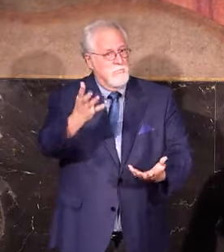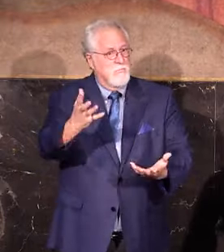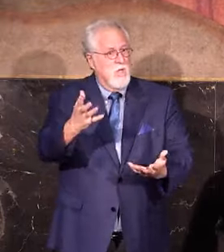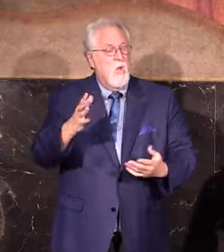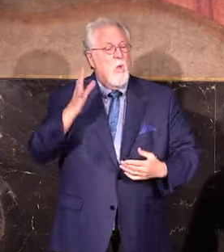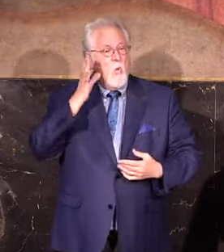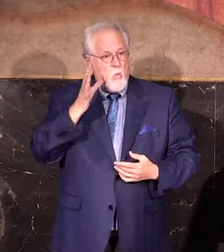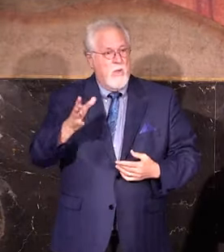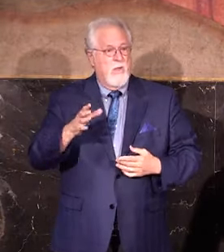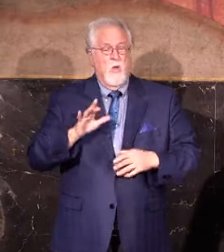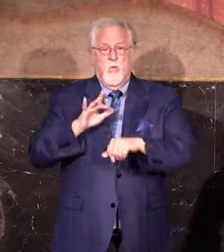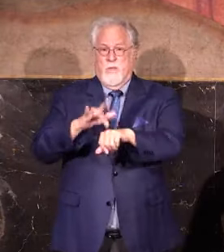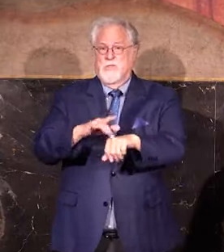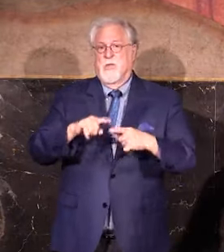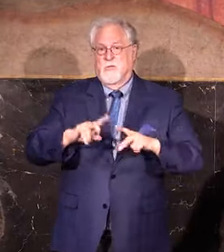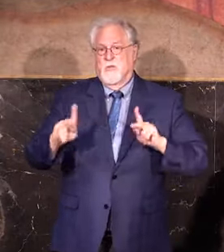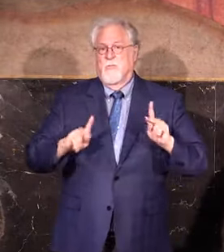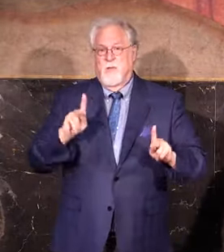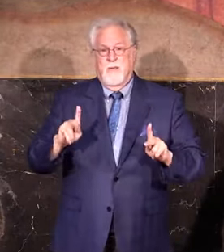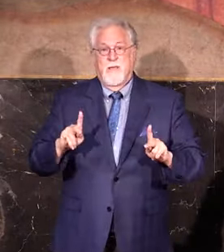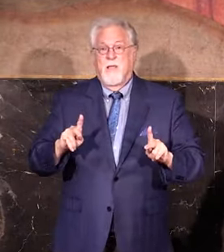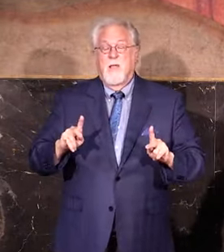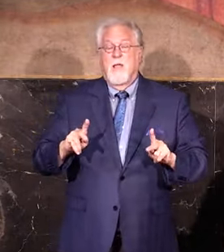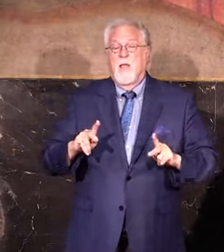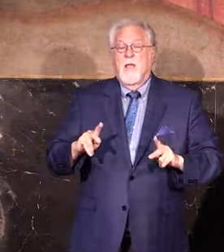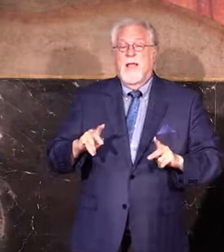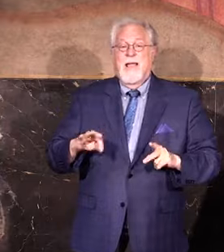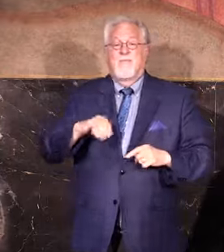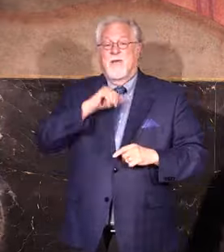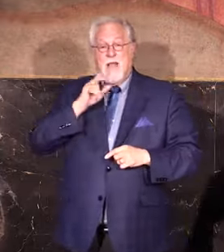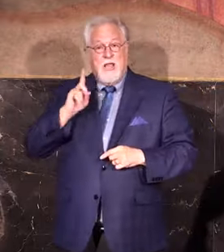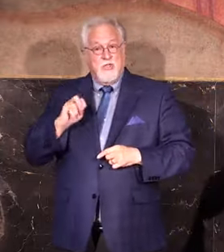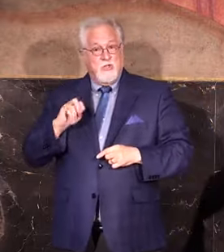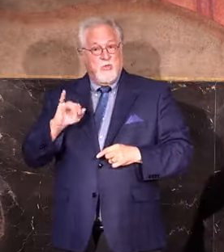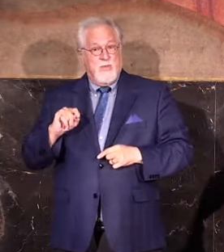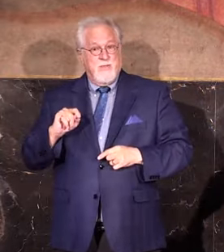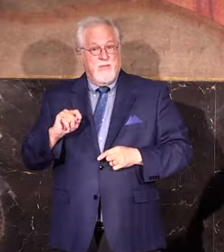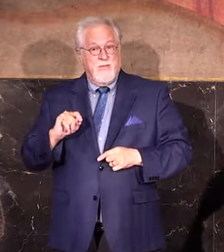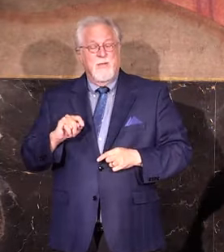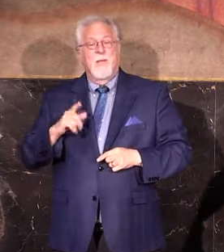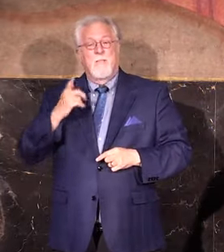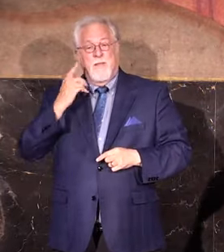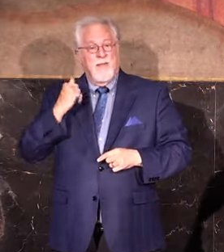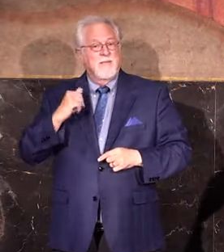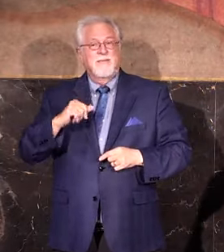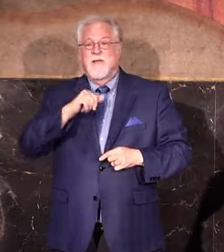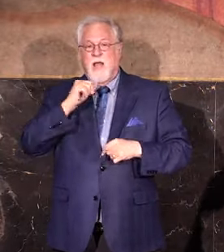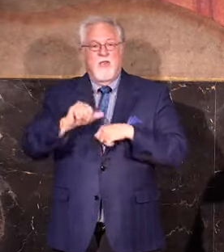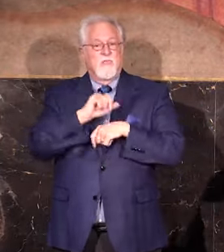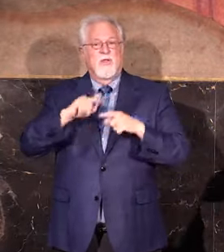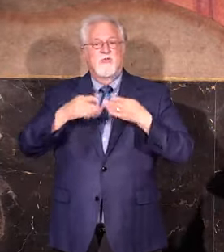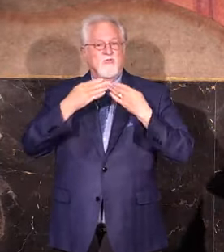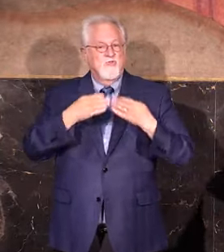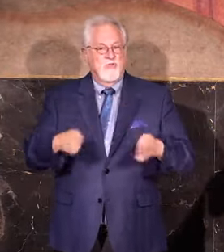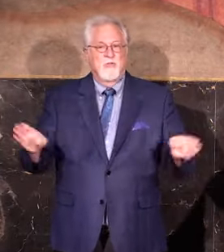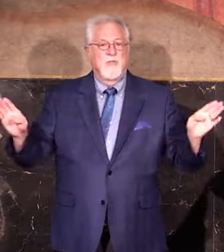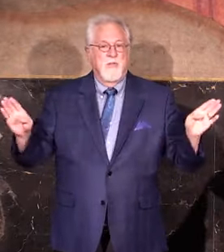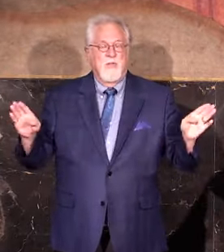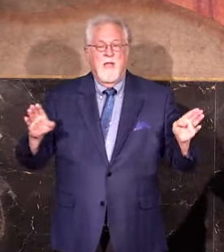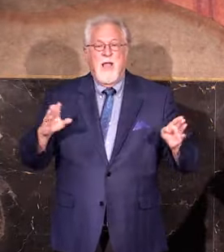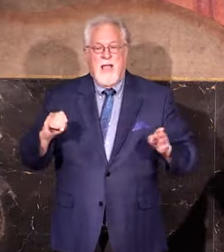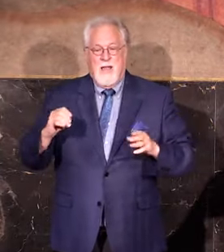do reach out to the public, and if we're not doing that, it's because it's not a threat to the public, and what's most important